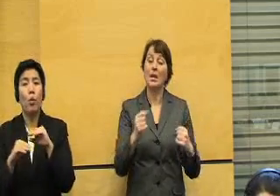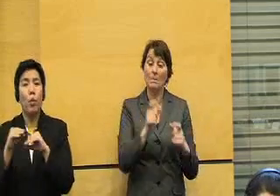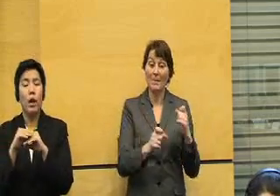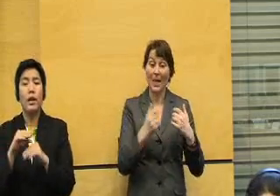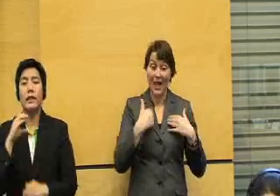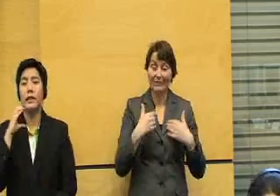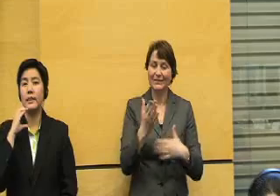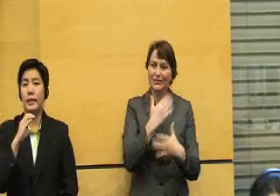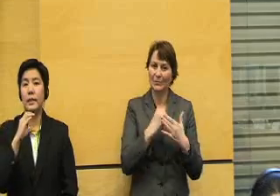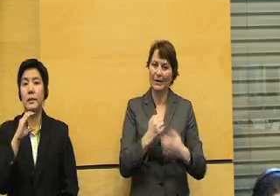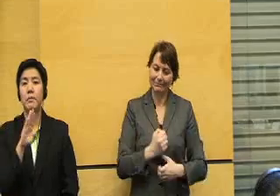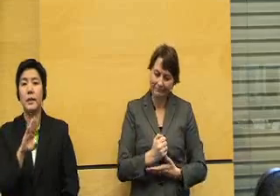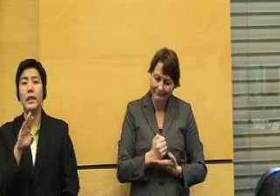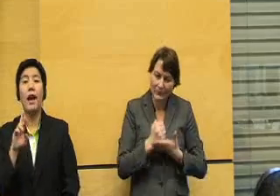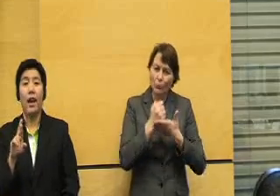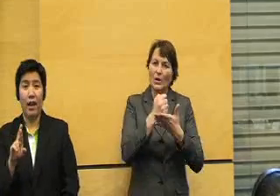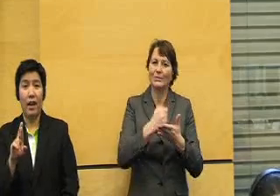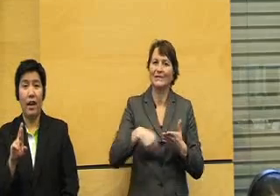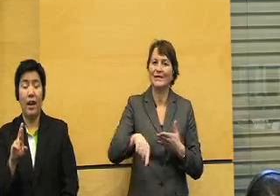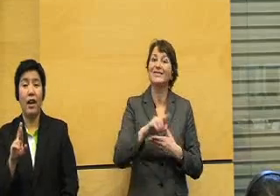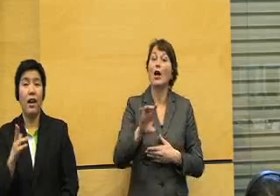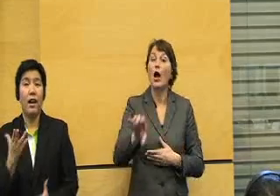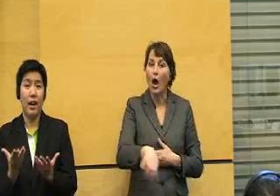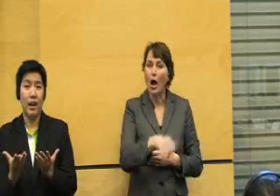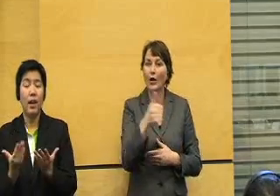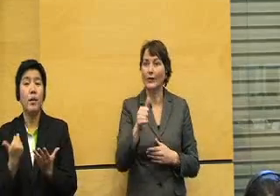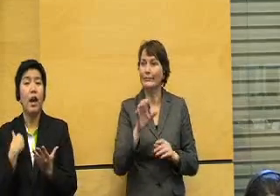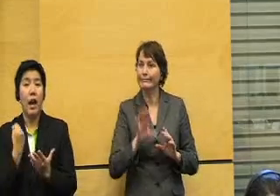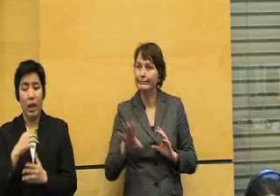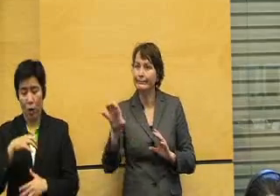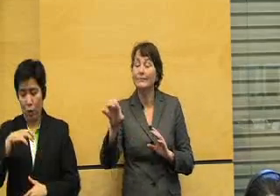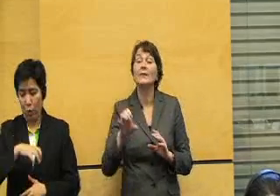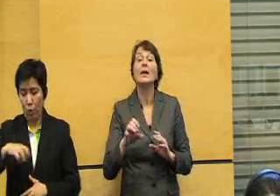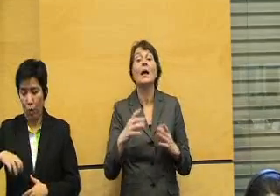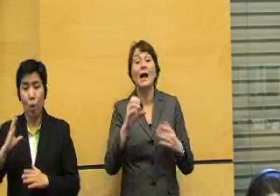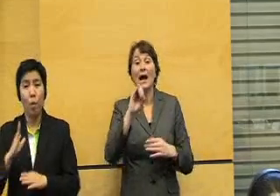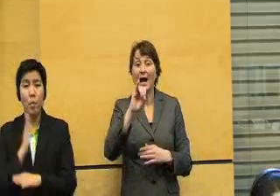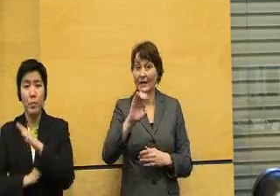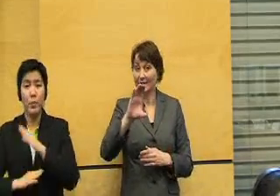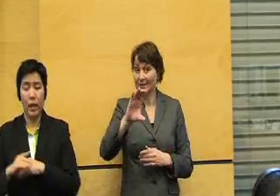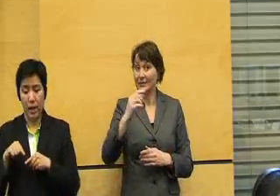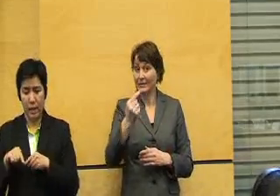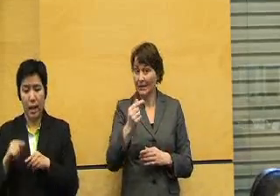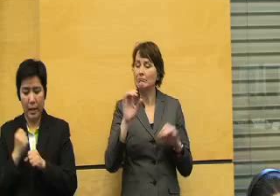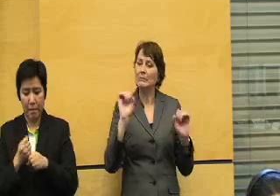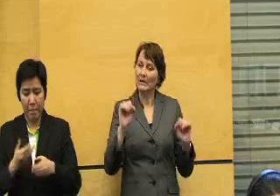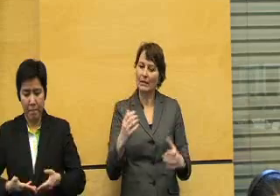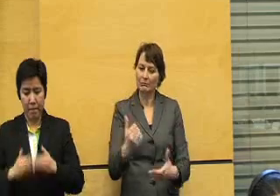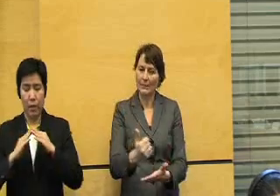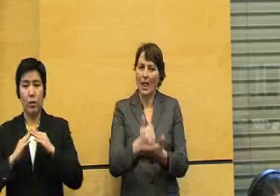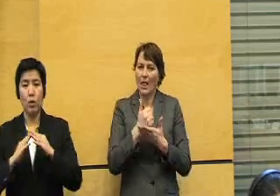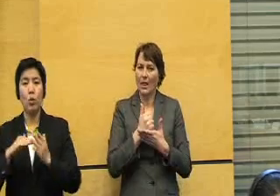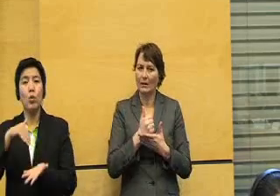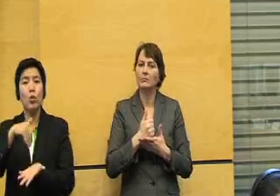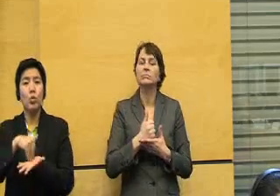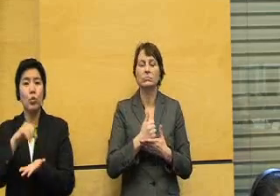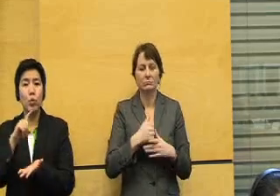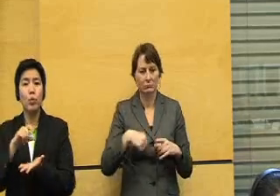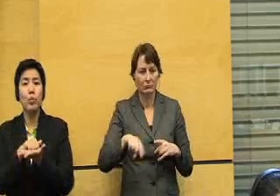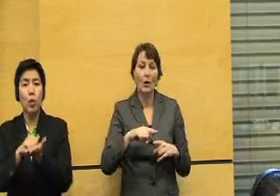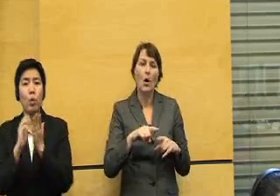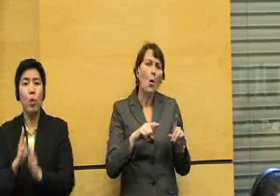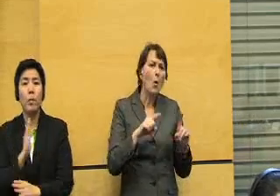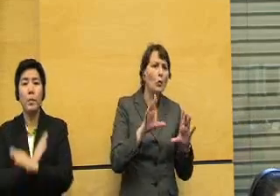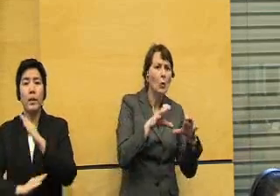disability throughout the country. Information technology can also help us reach out the wider potential groups